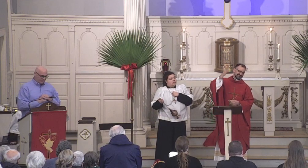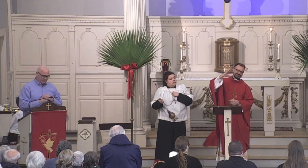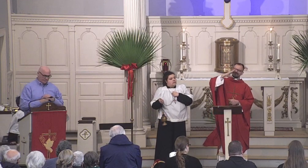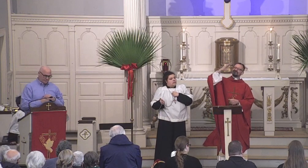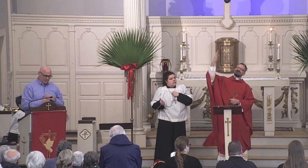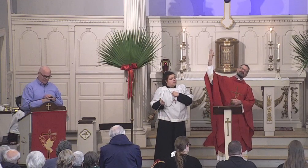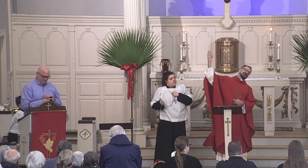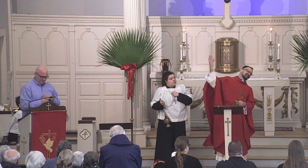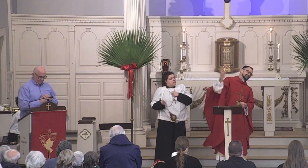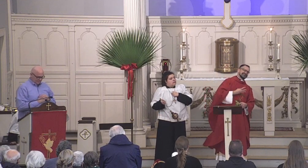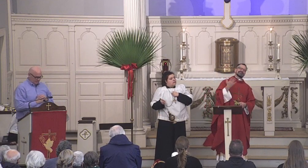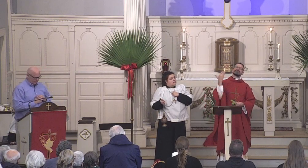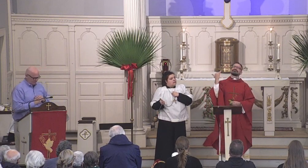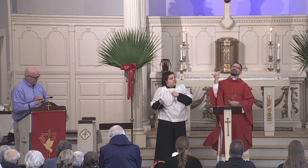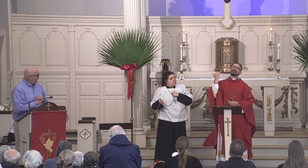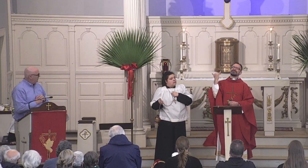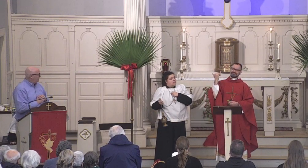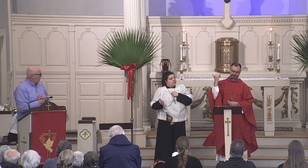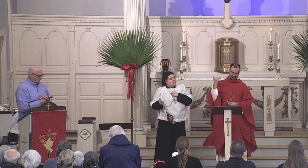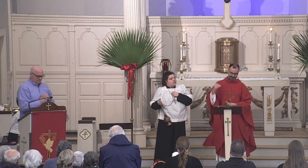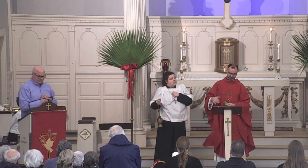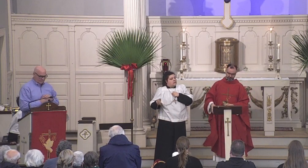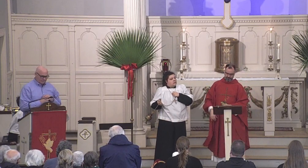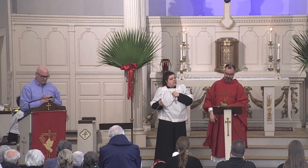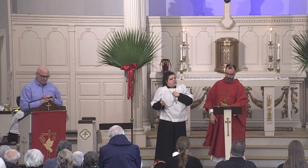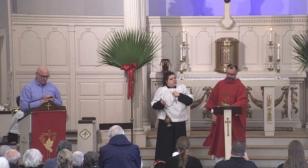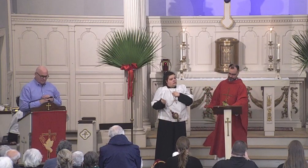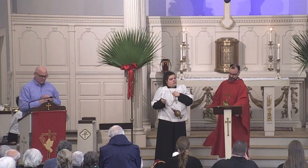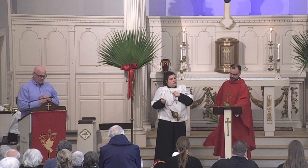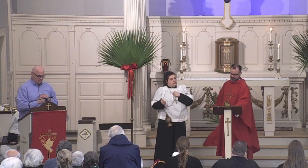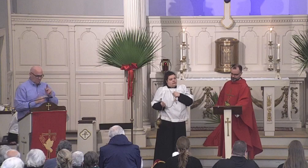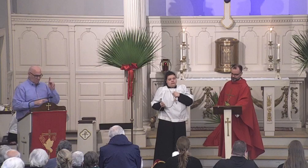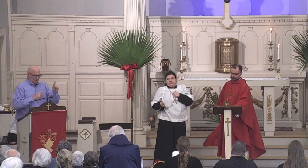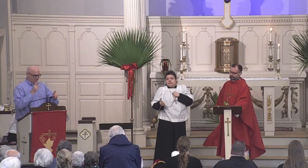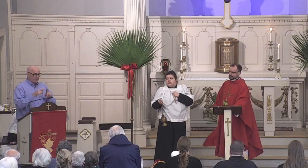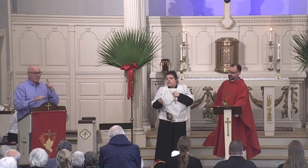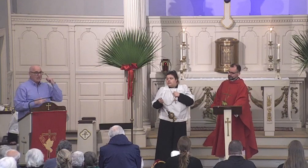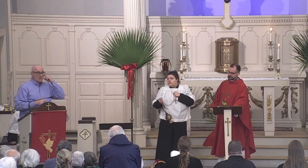my God, why have you forsaken me?